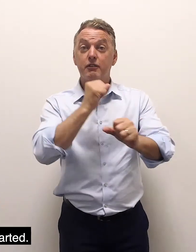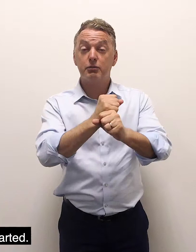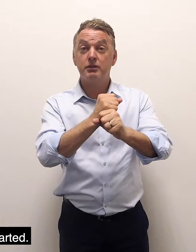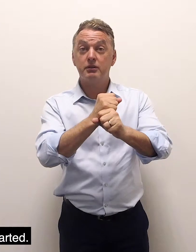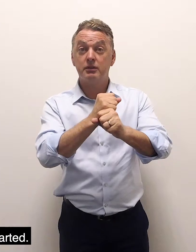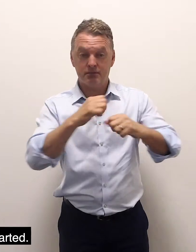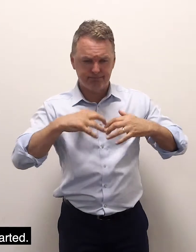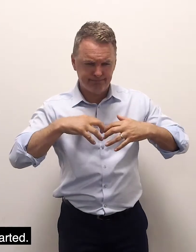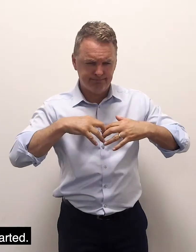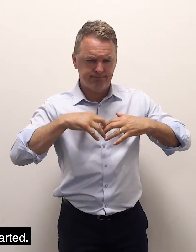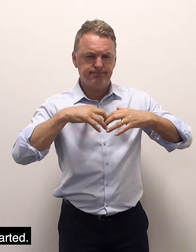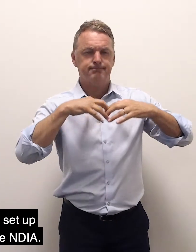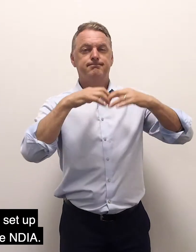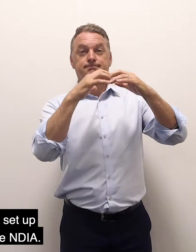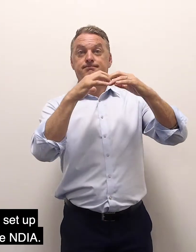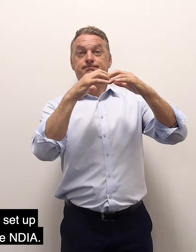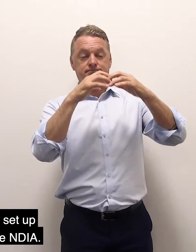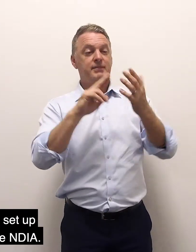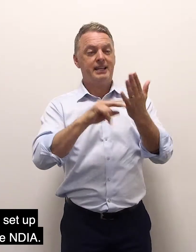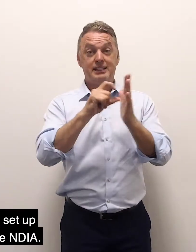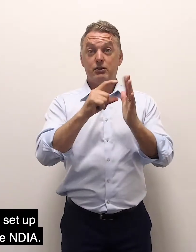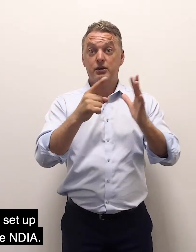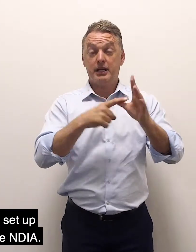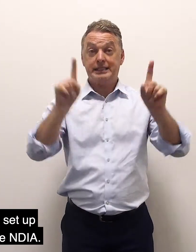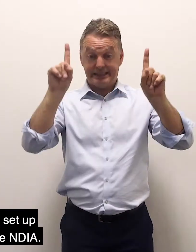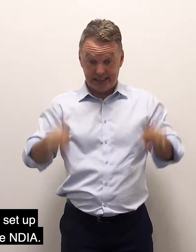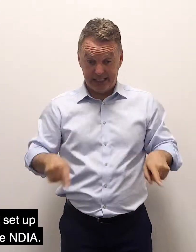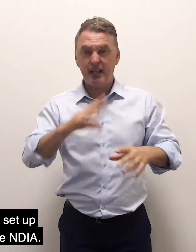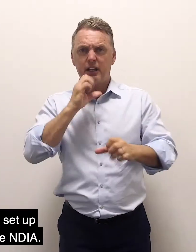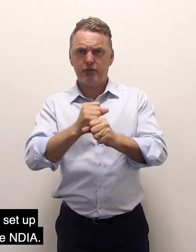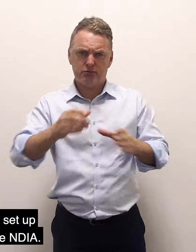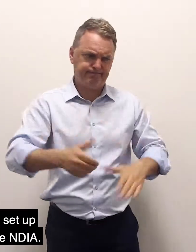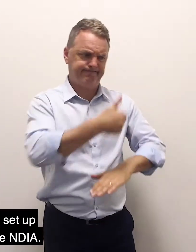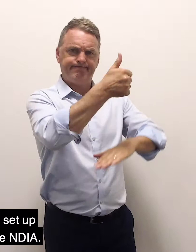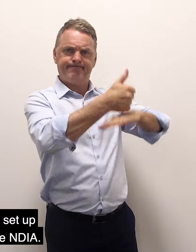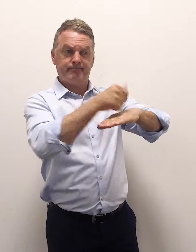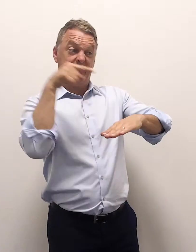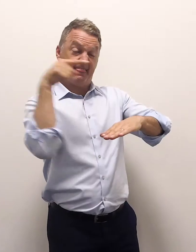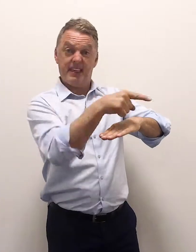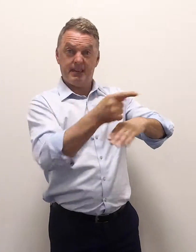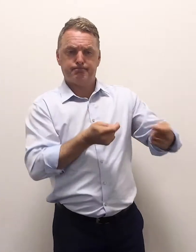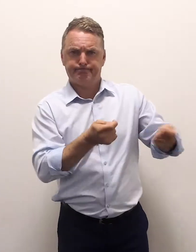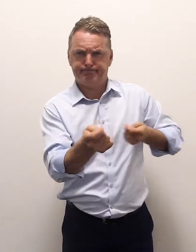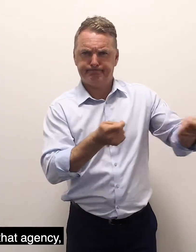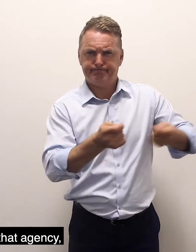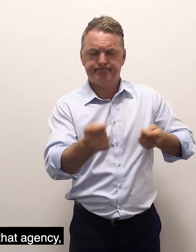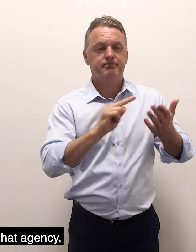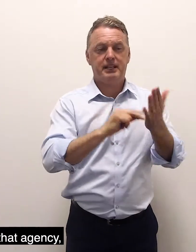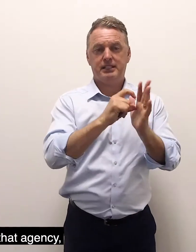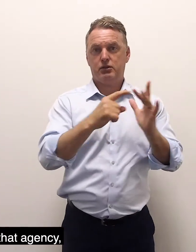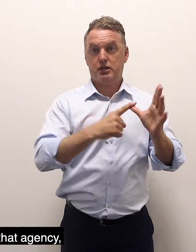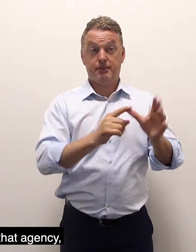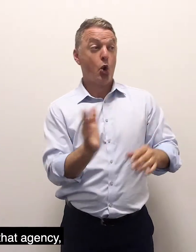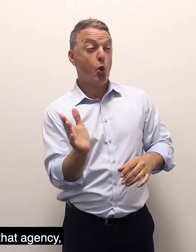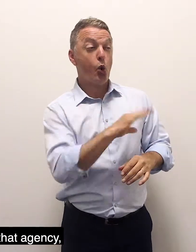government when the NDIA started. So the government set up the agency to run the NDIA. Everyone